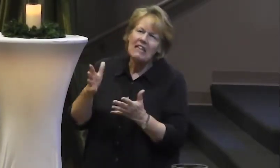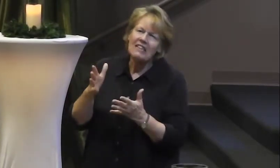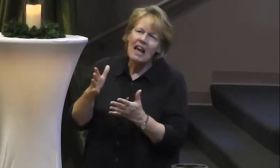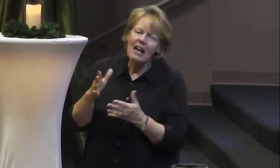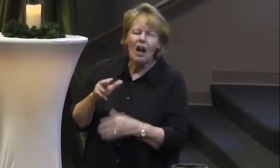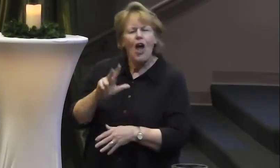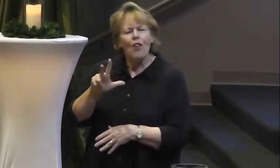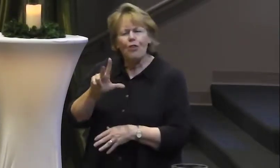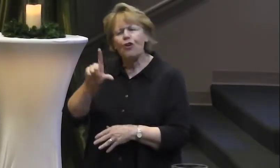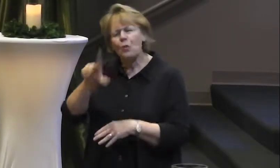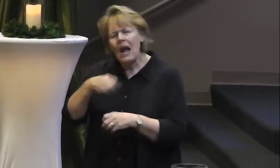months.